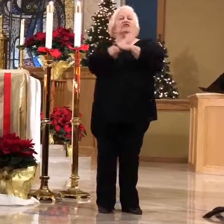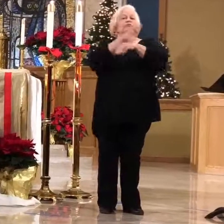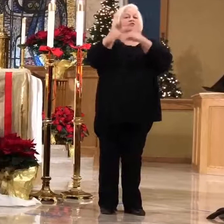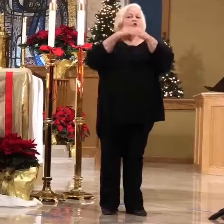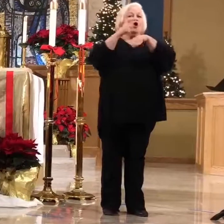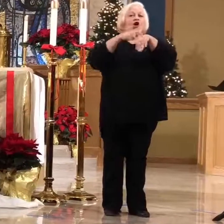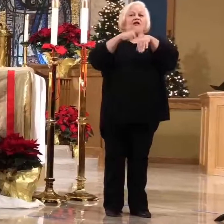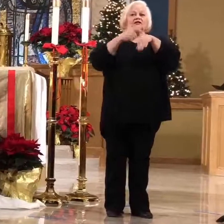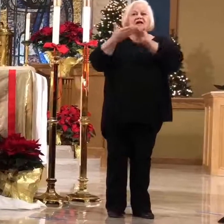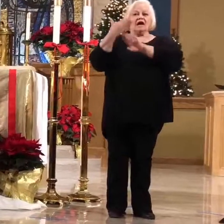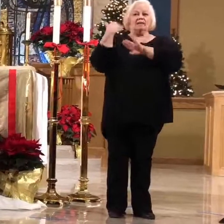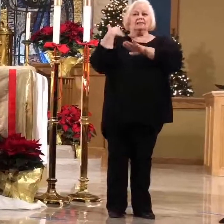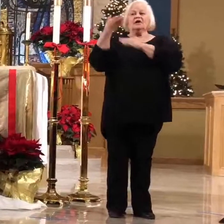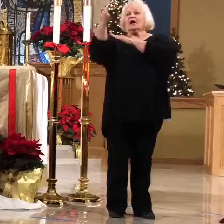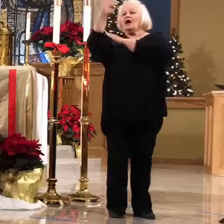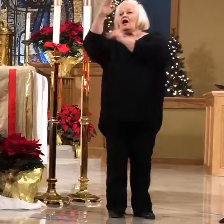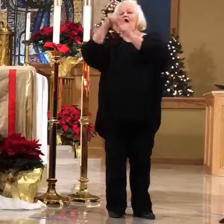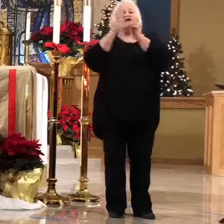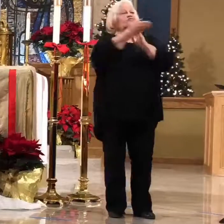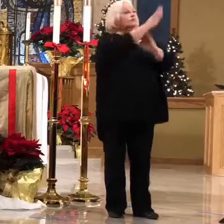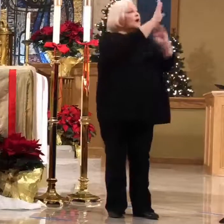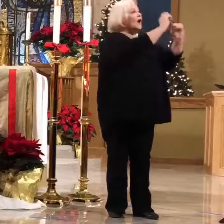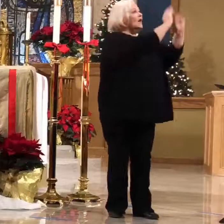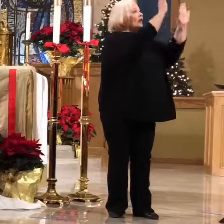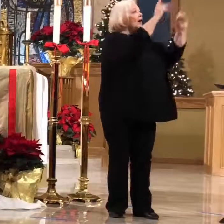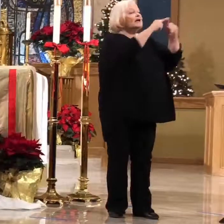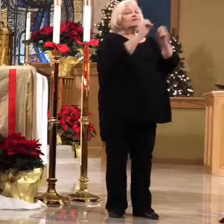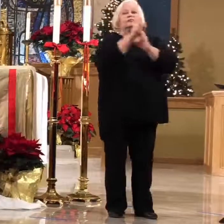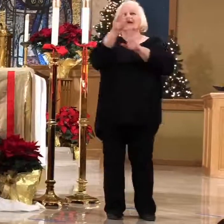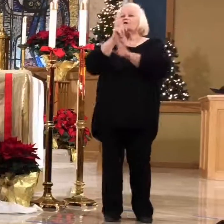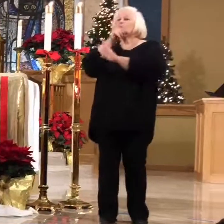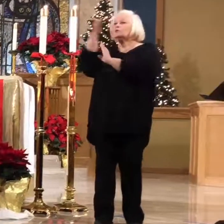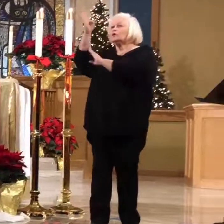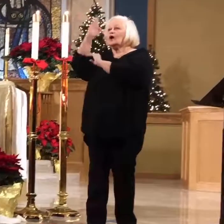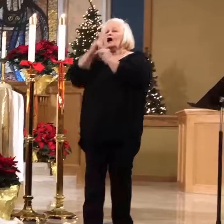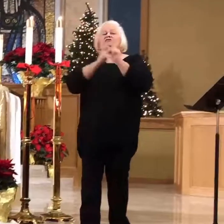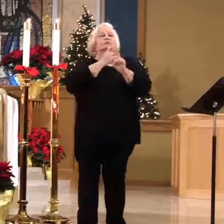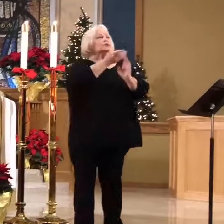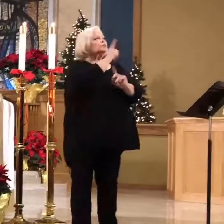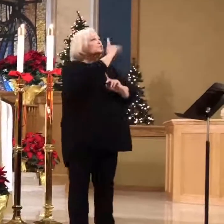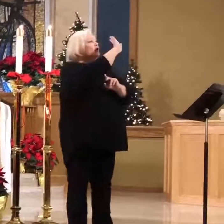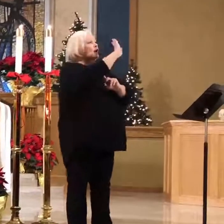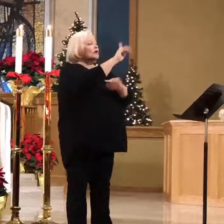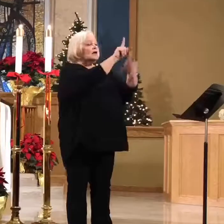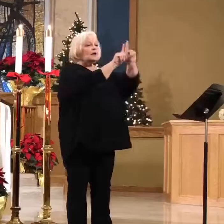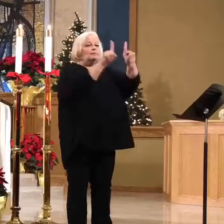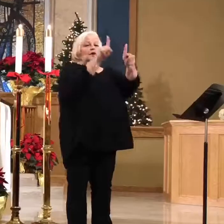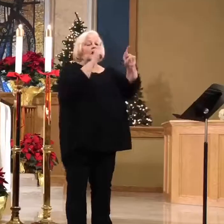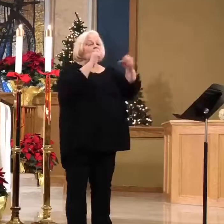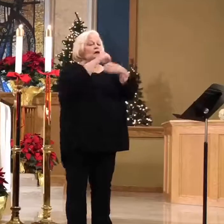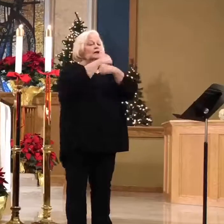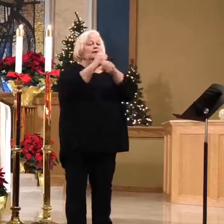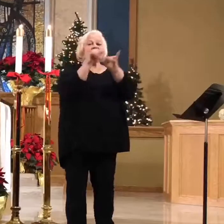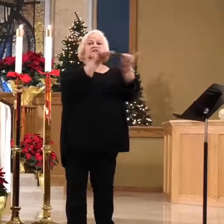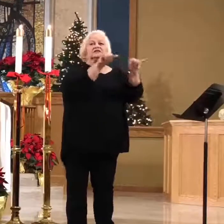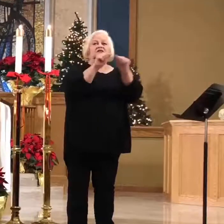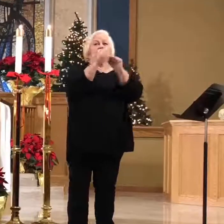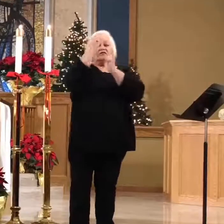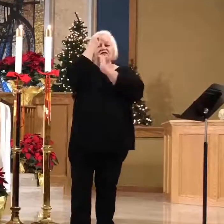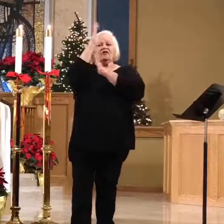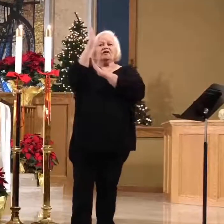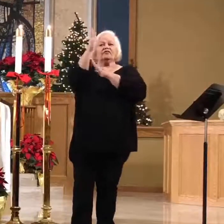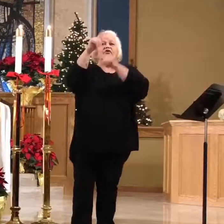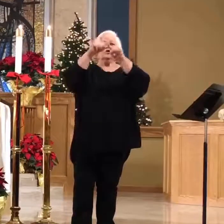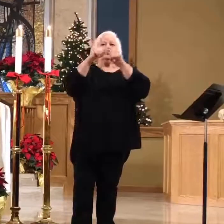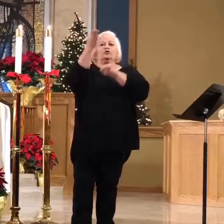ages, God from God, light from light, true God from true God, begotten not made, consubstantial with